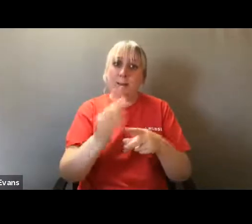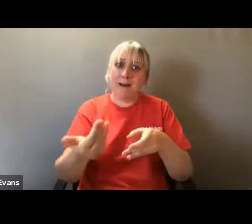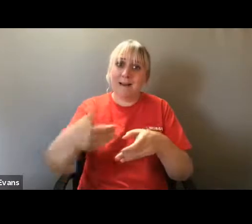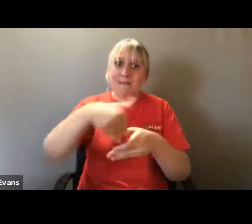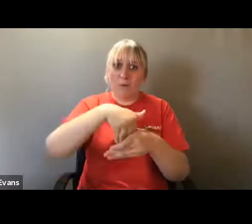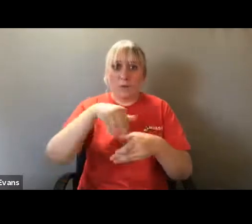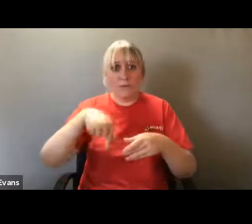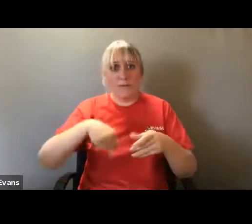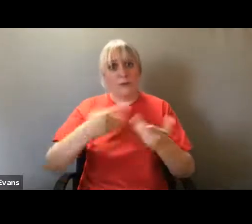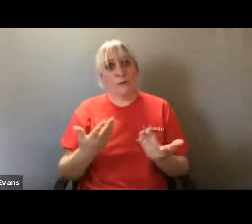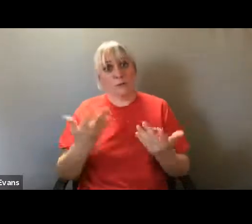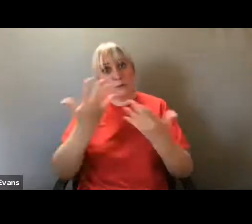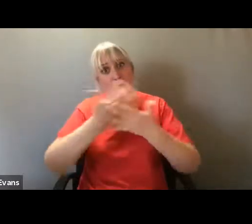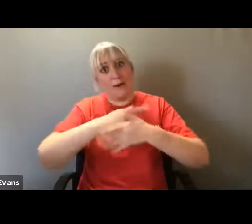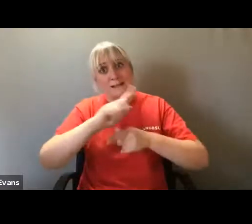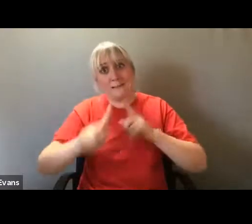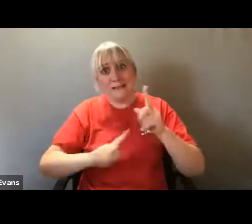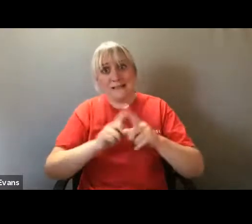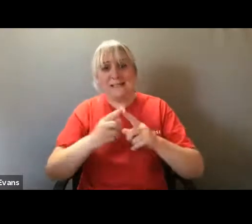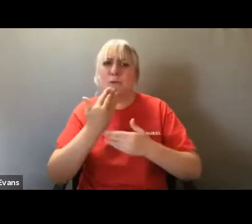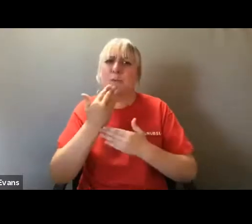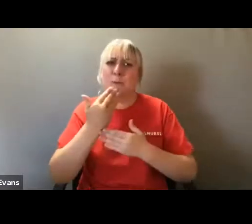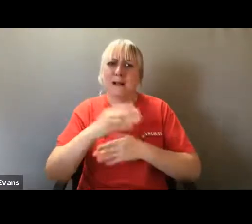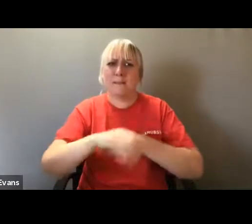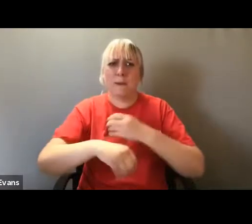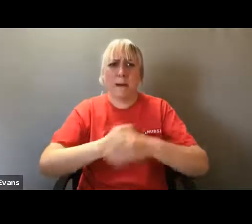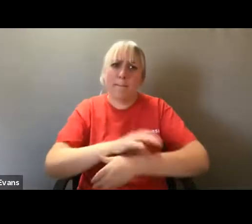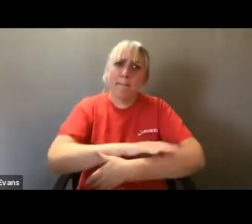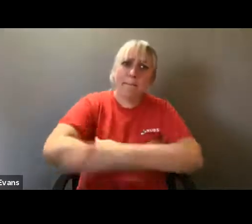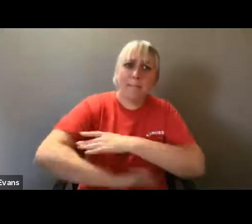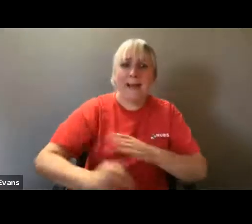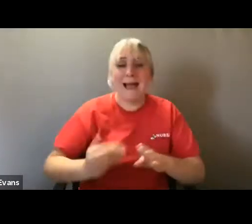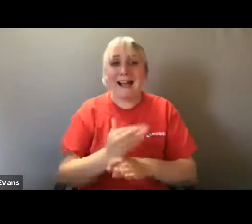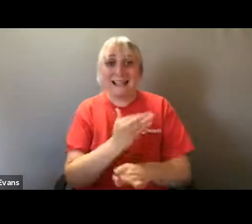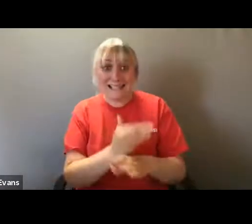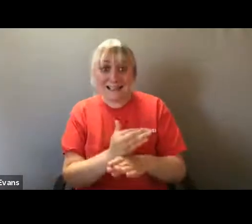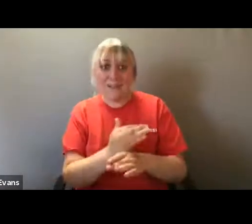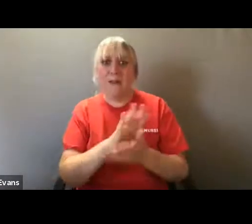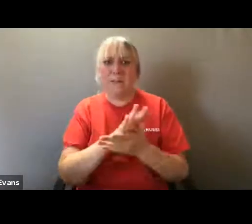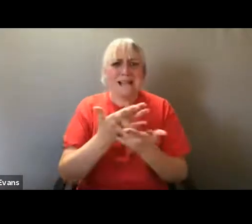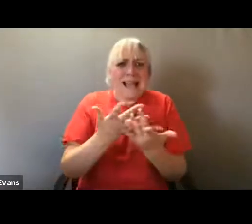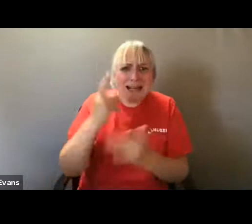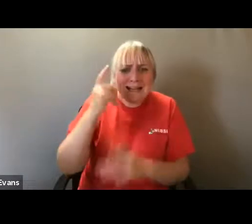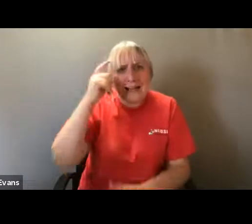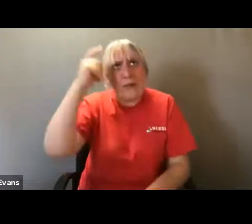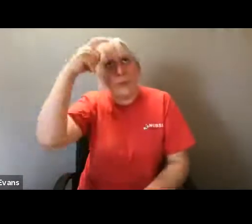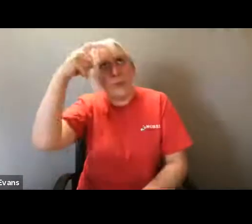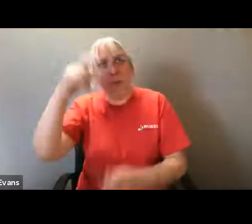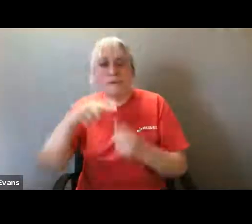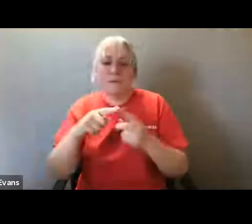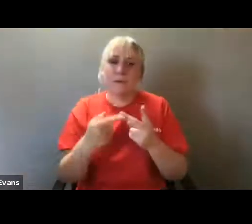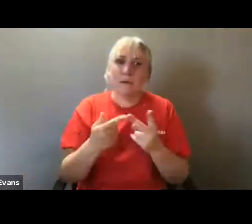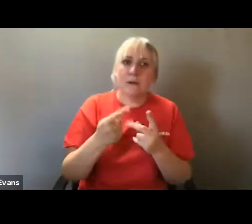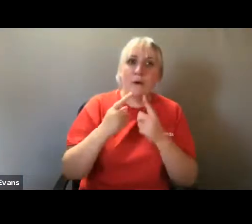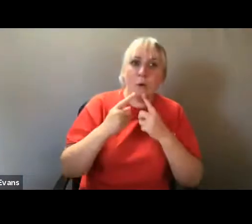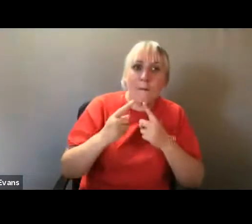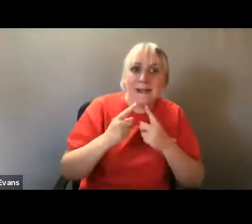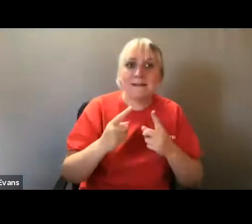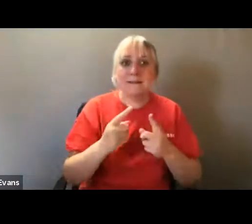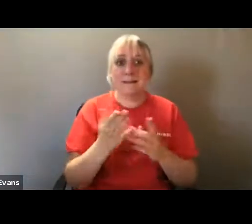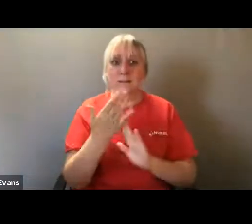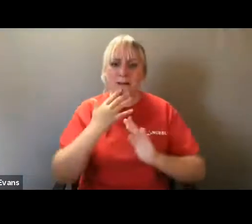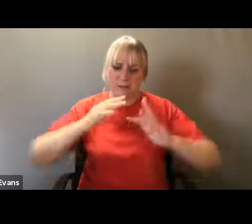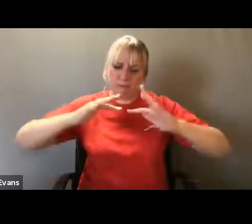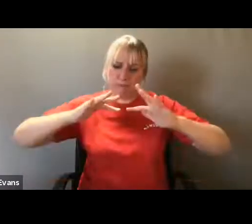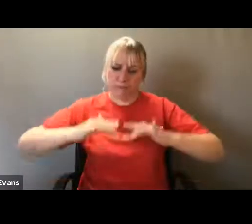meeting to be active, to add your comments and thoughts in the discussion section or the comments